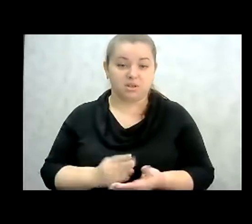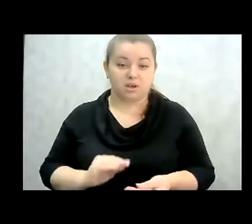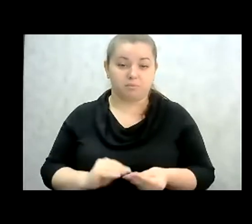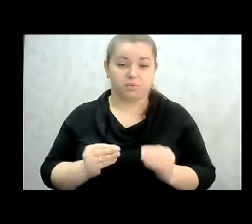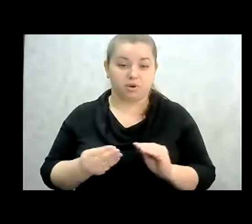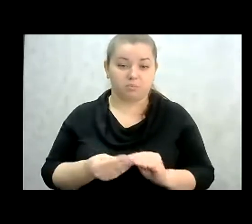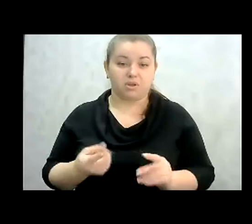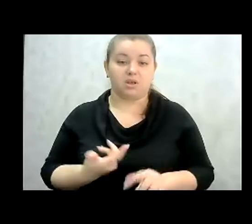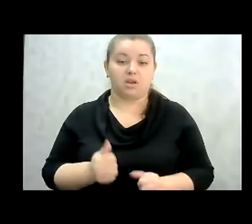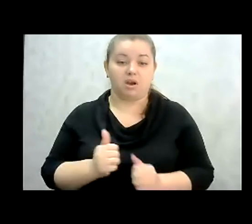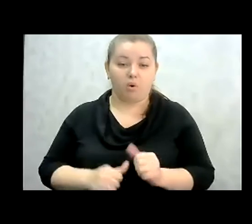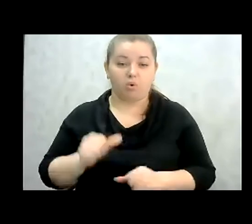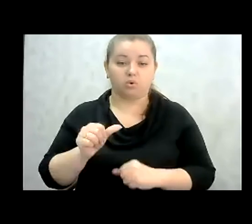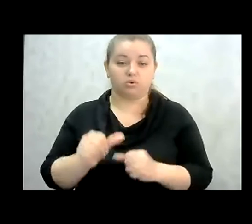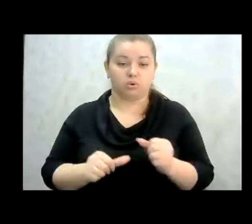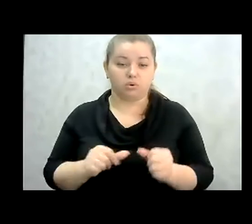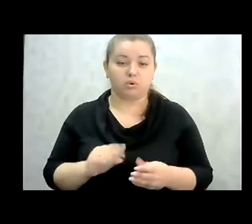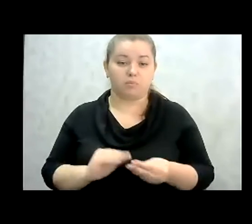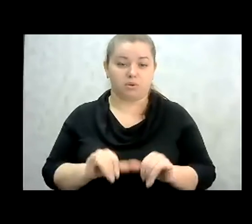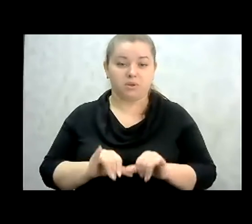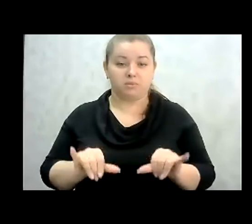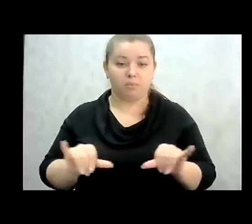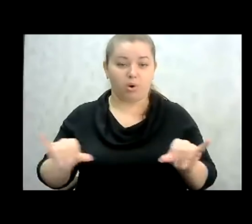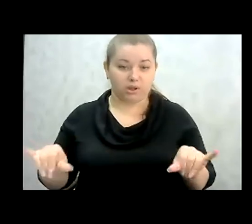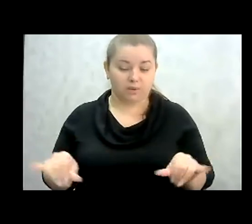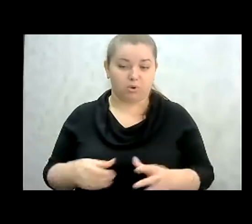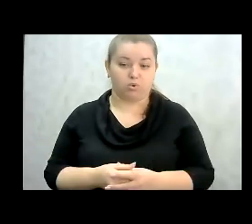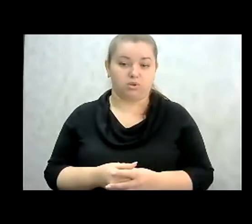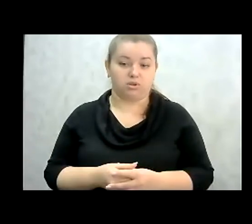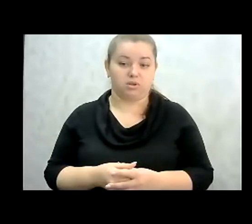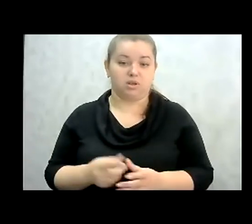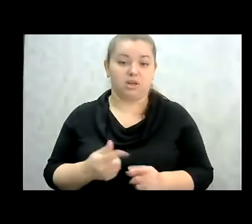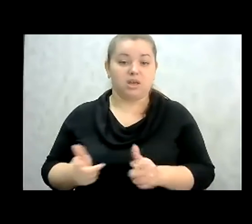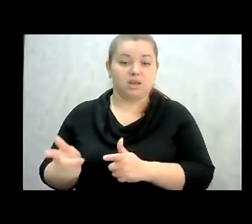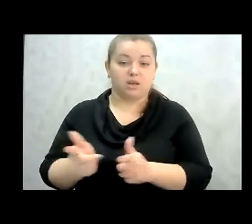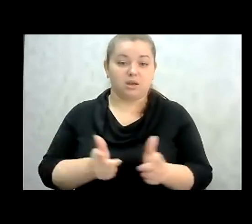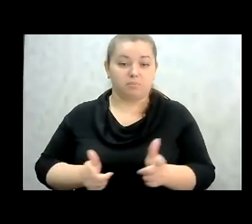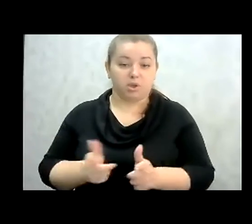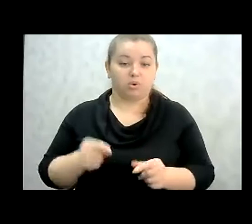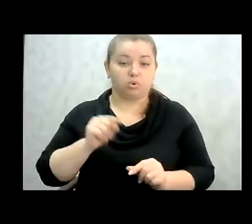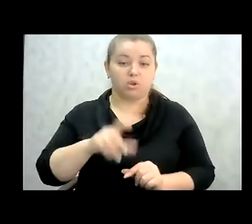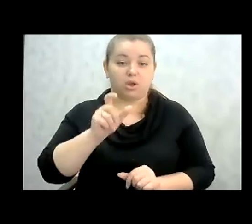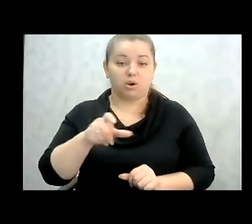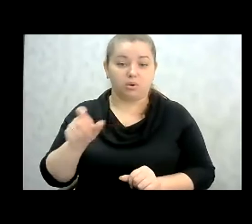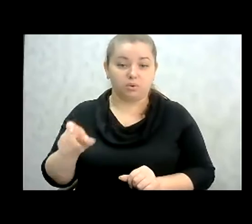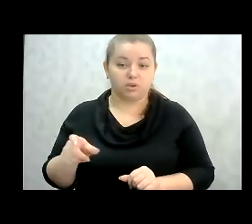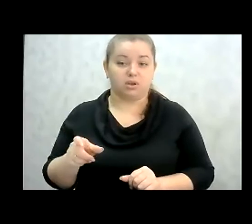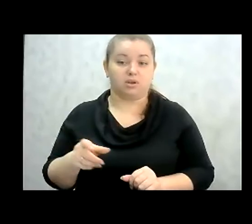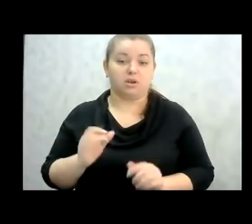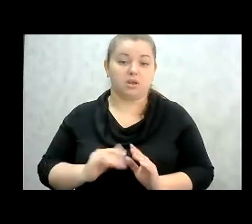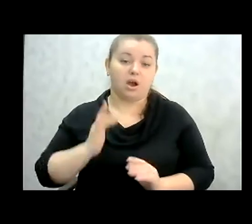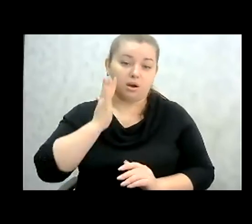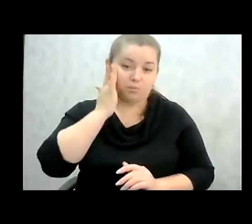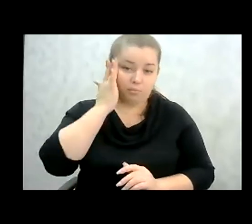for and what they will have to do in their positions. This is a problem that has existed